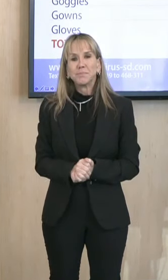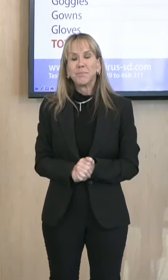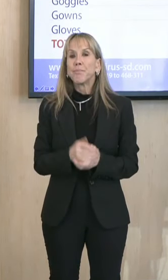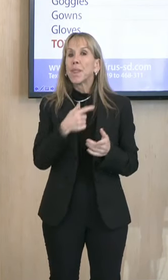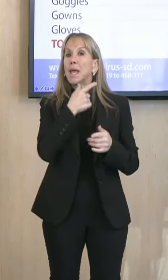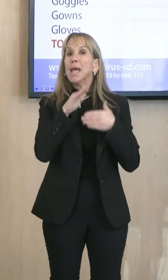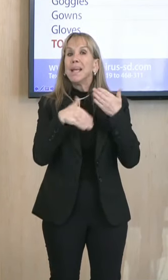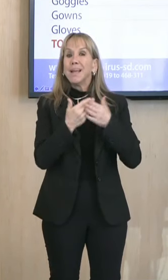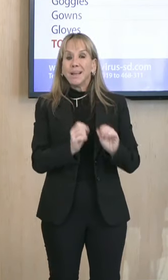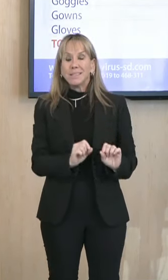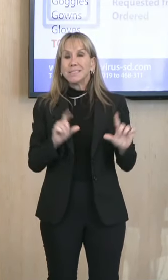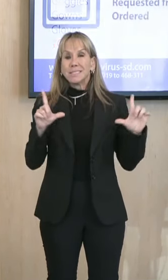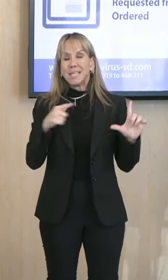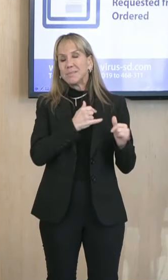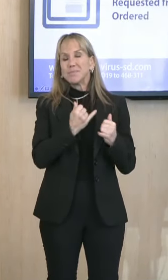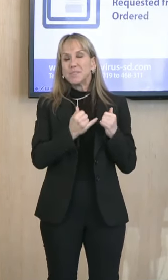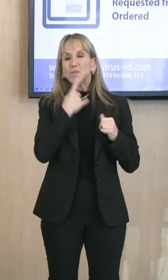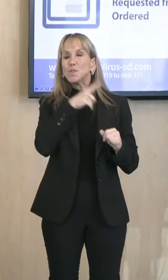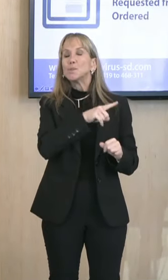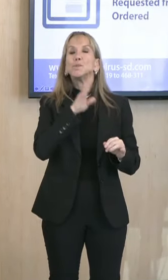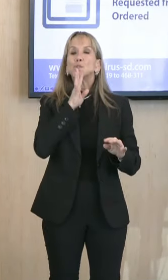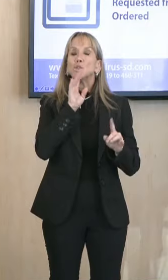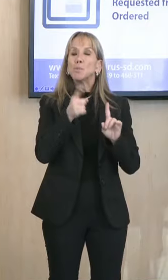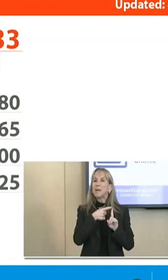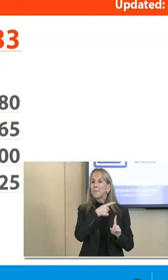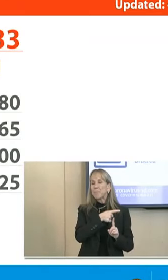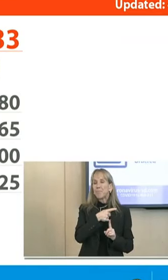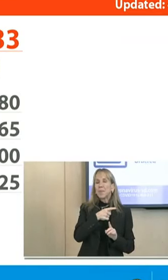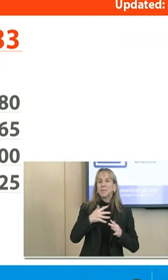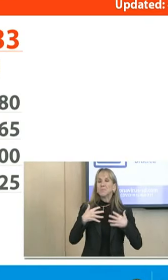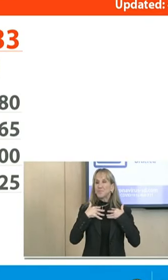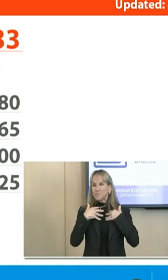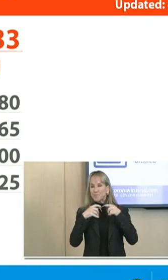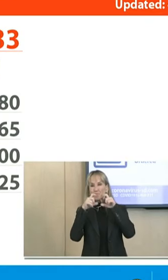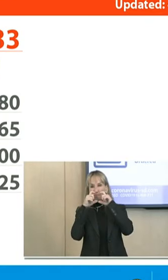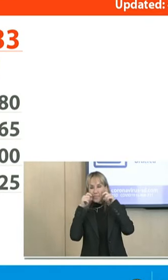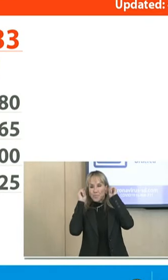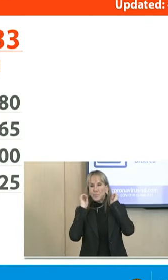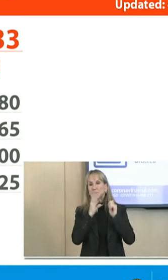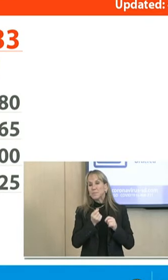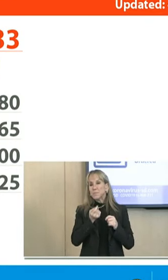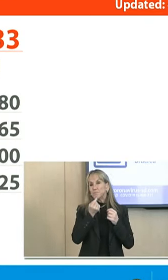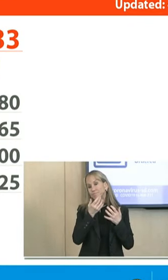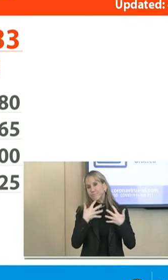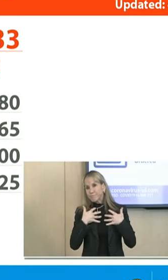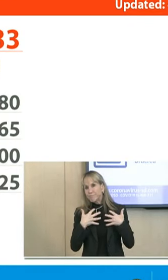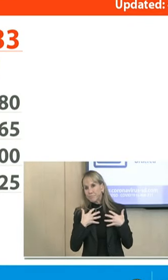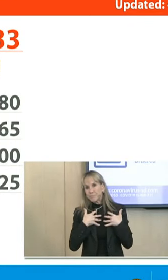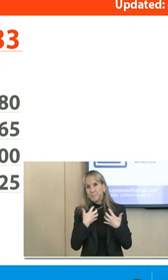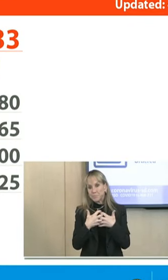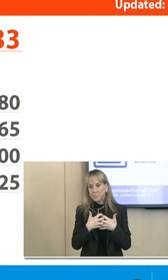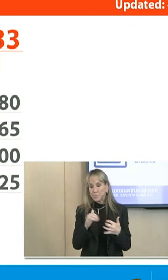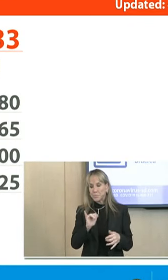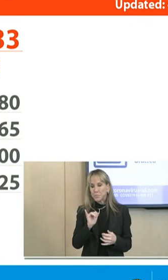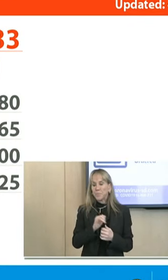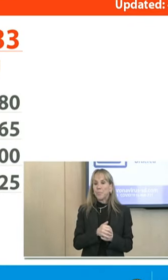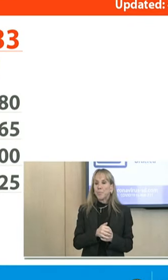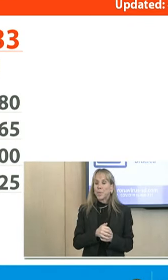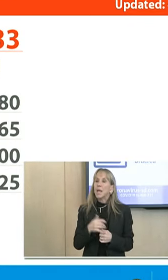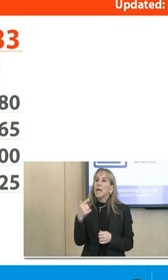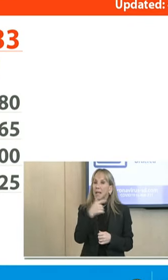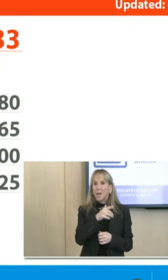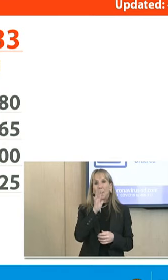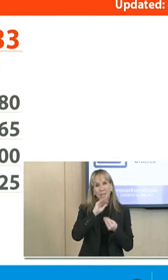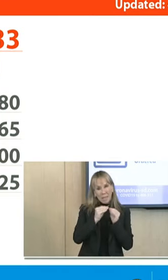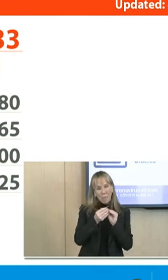of statistics is available ventilators. You can see a slight tick up from yesterday. We're at 533. Again, to put these numbers into context, these